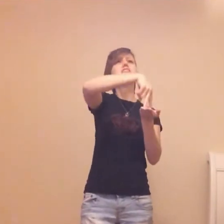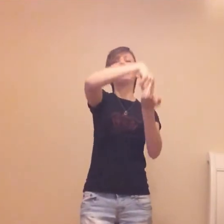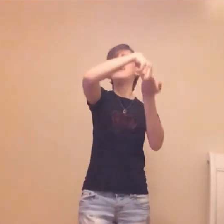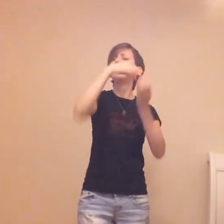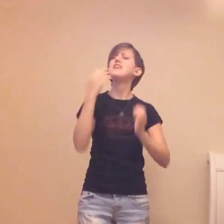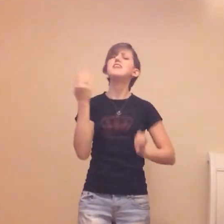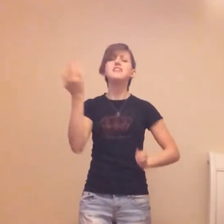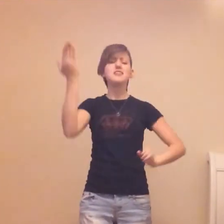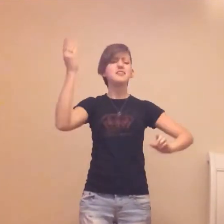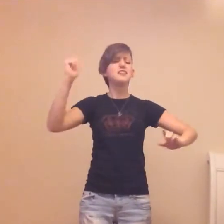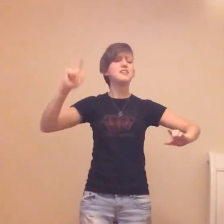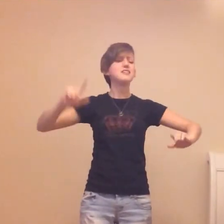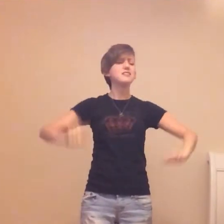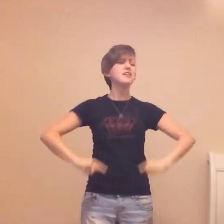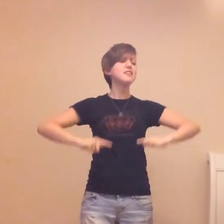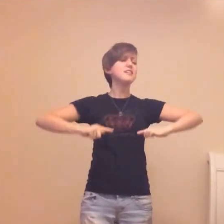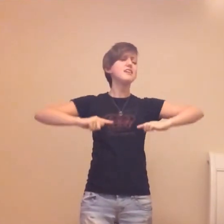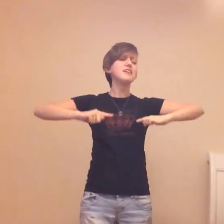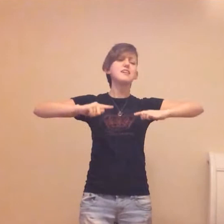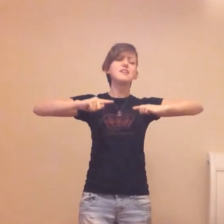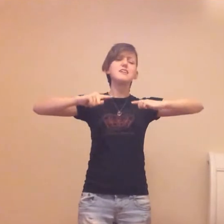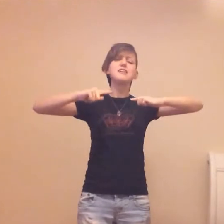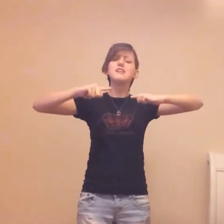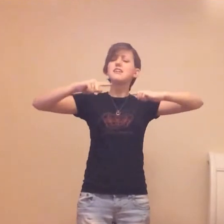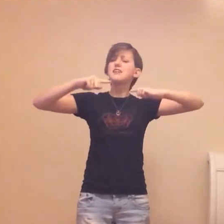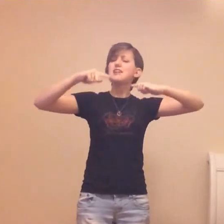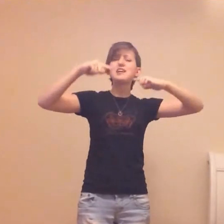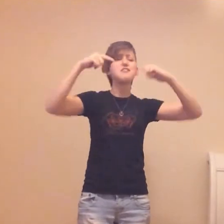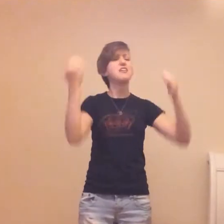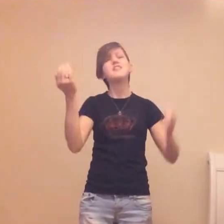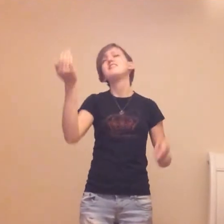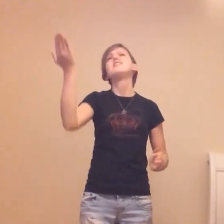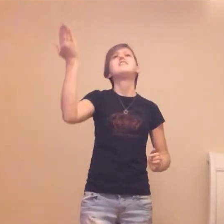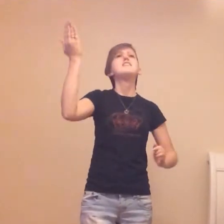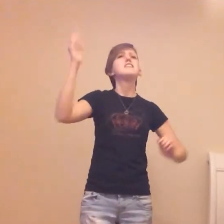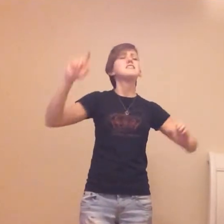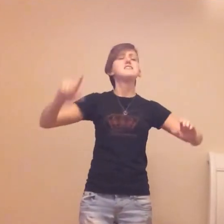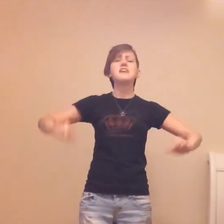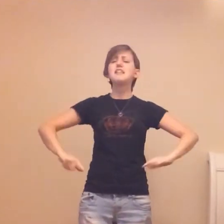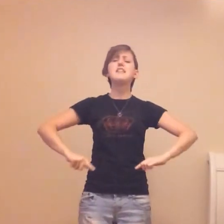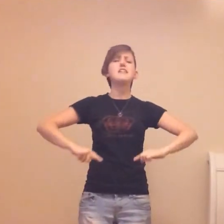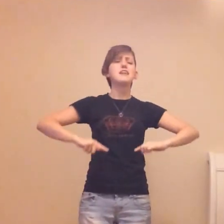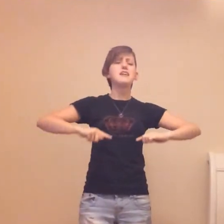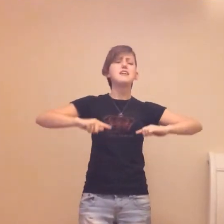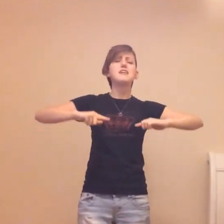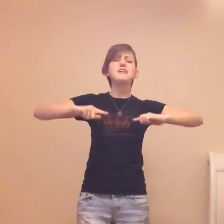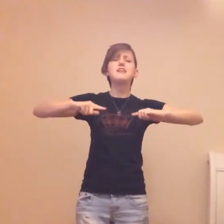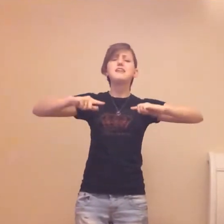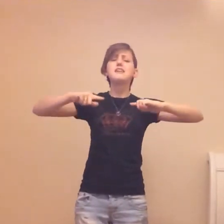all the way, and the all way.